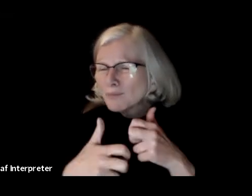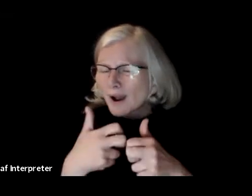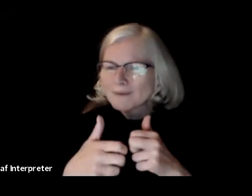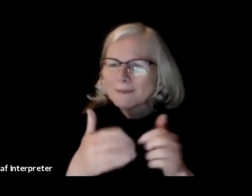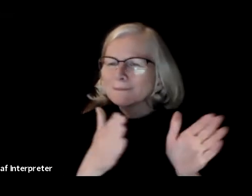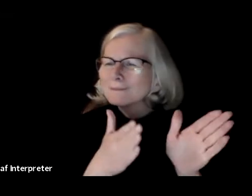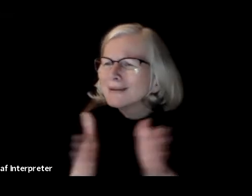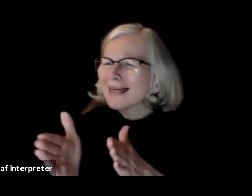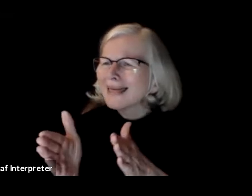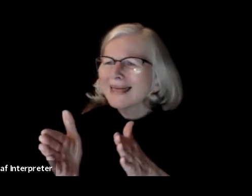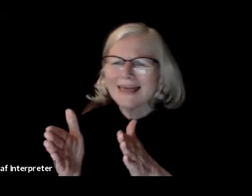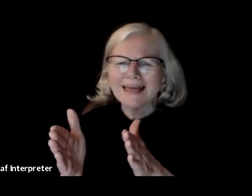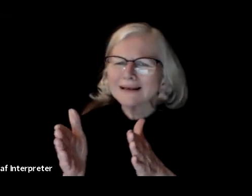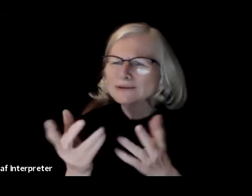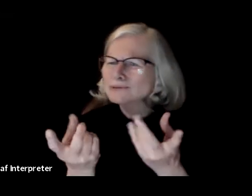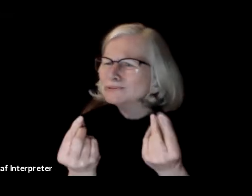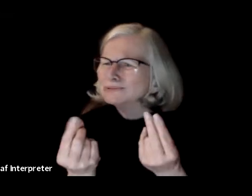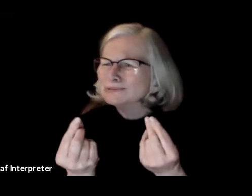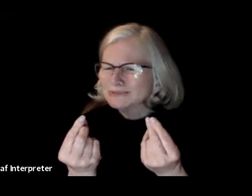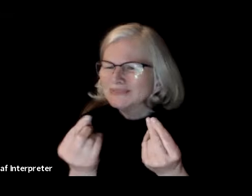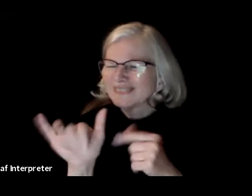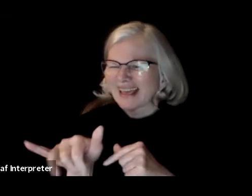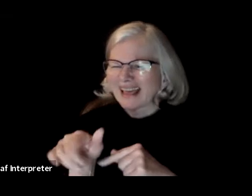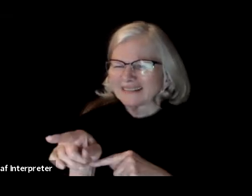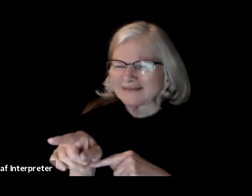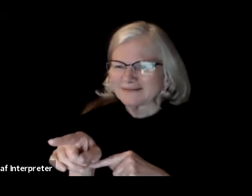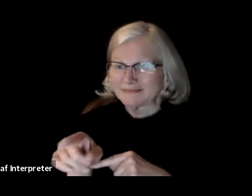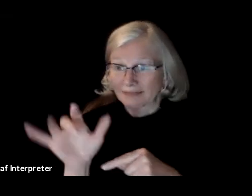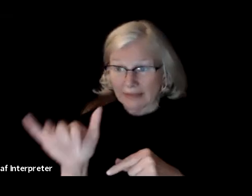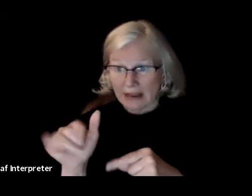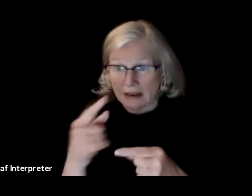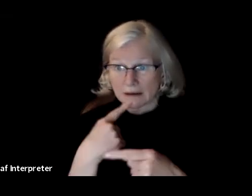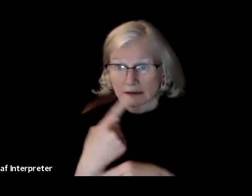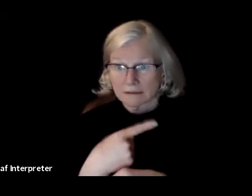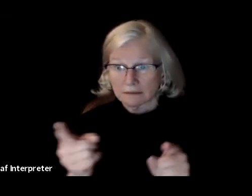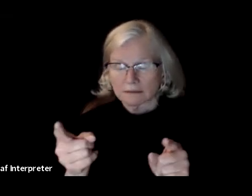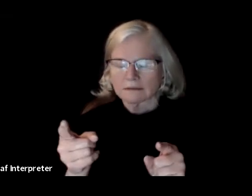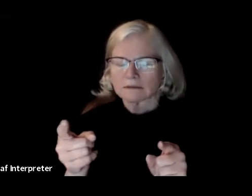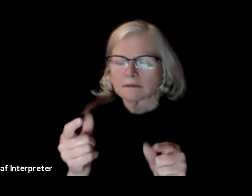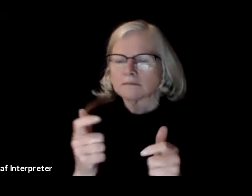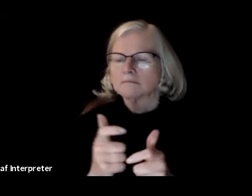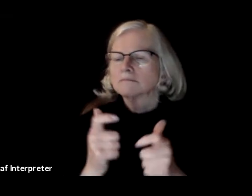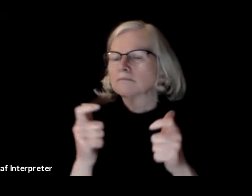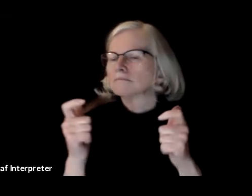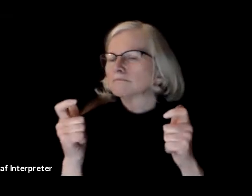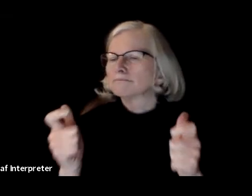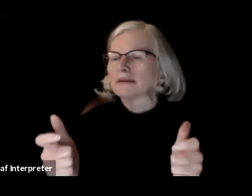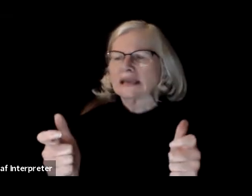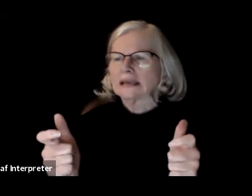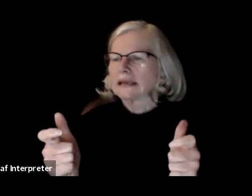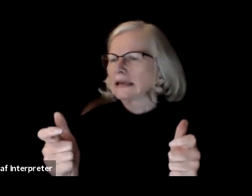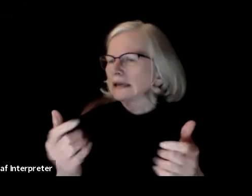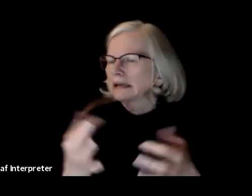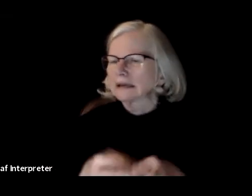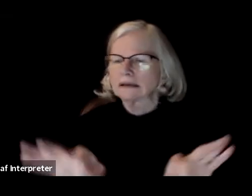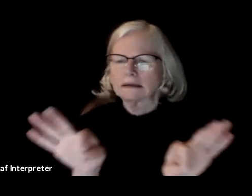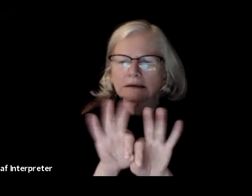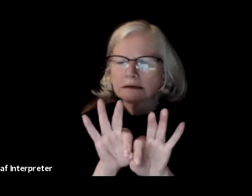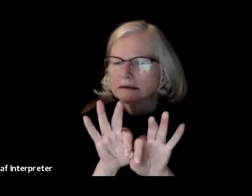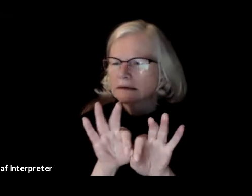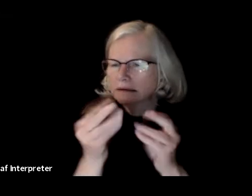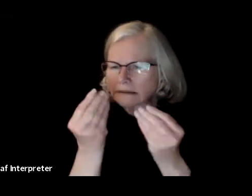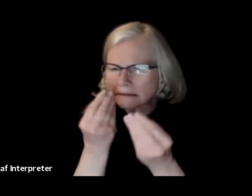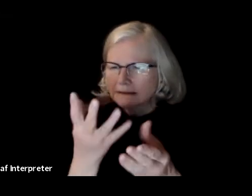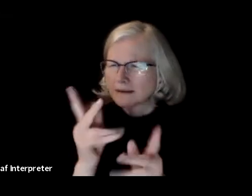such important and difficult and sustained work by so many people. And it really reflects the success of a